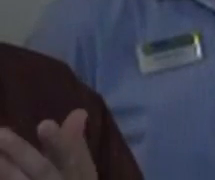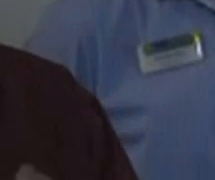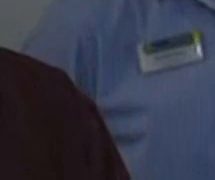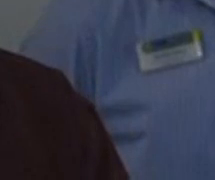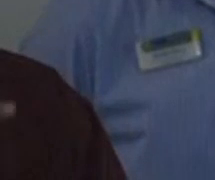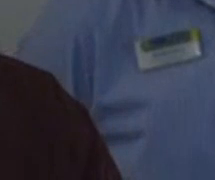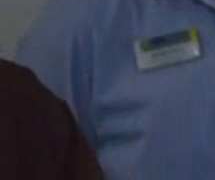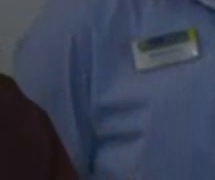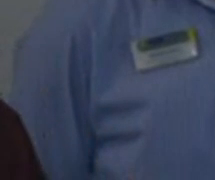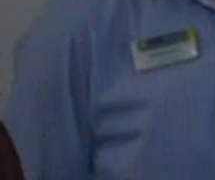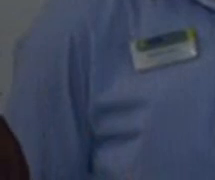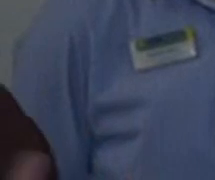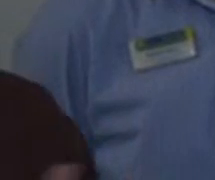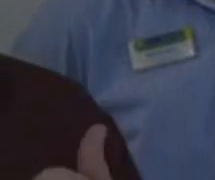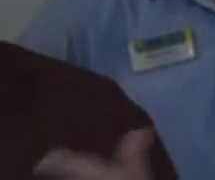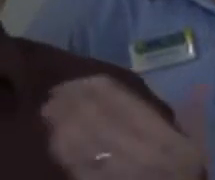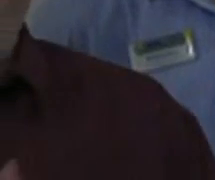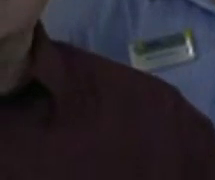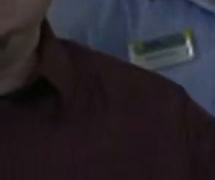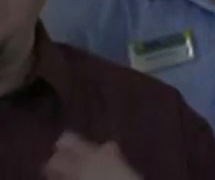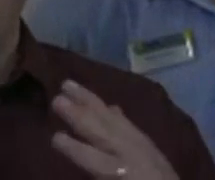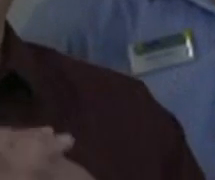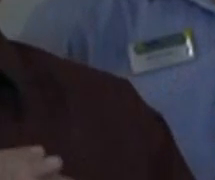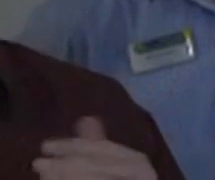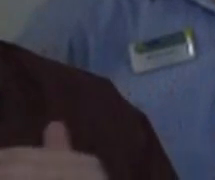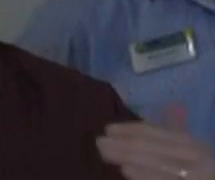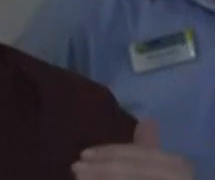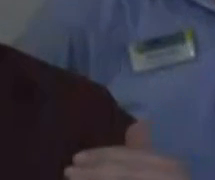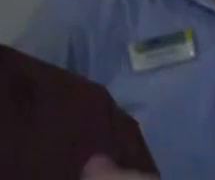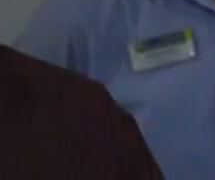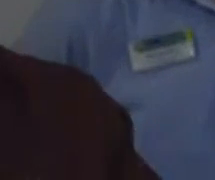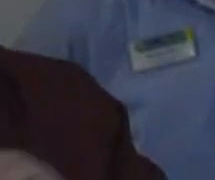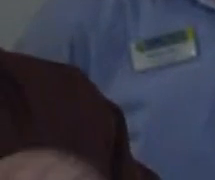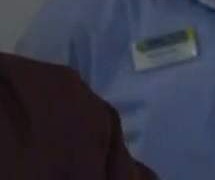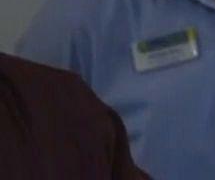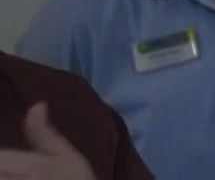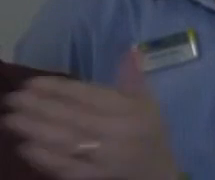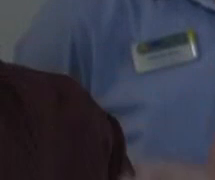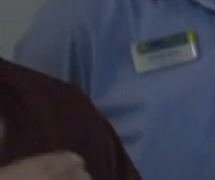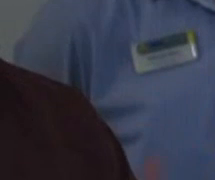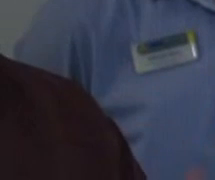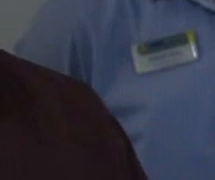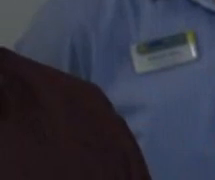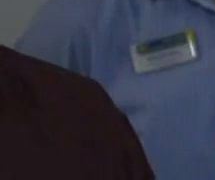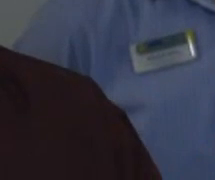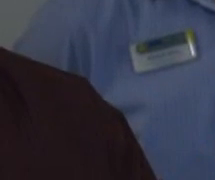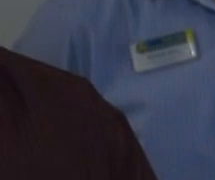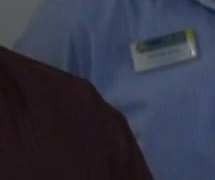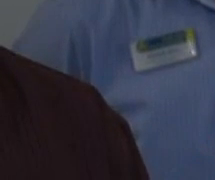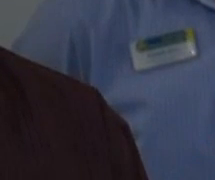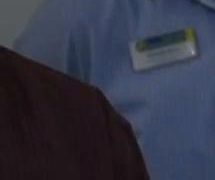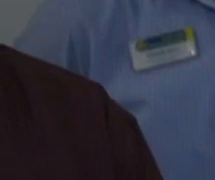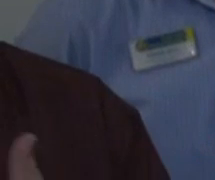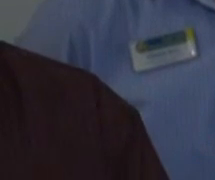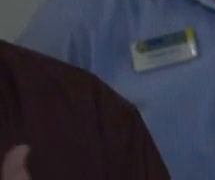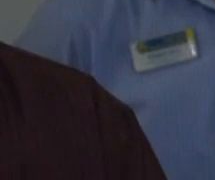evening the orderly evacuation of Wakefield. This was a significant undertaking, and I would like to thank the community for